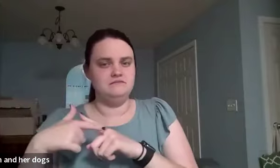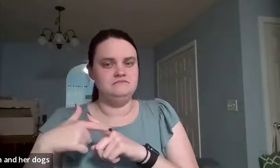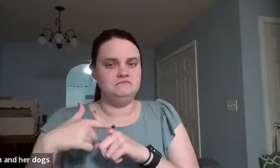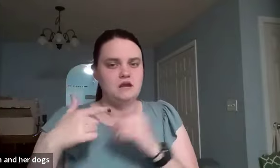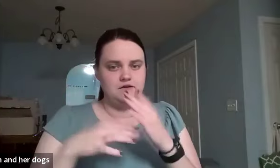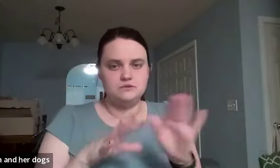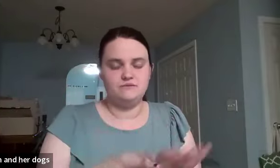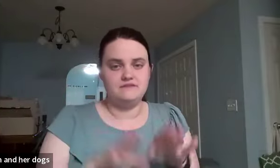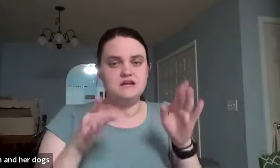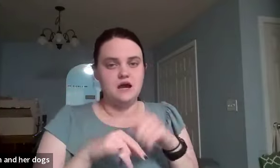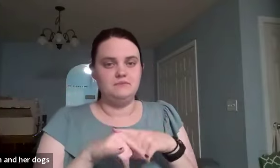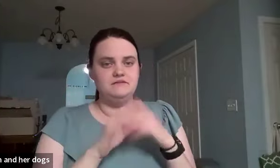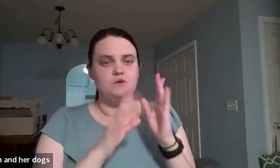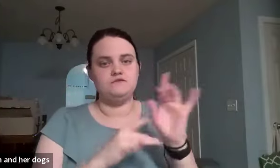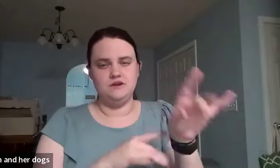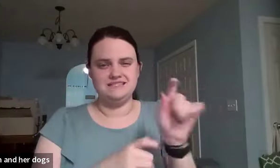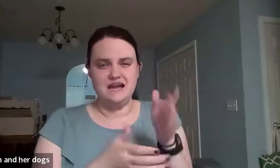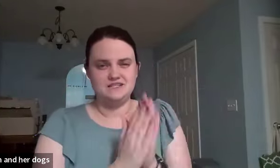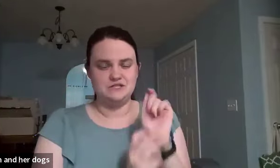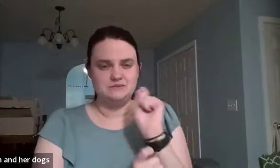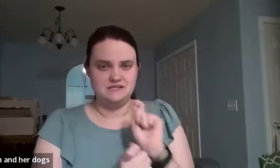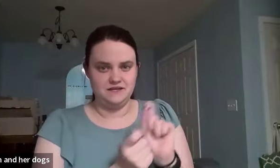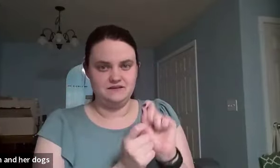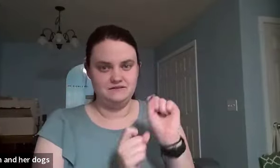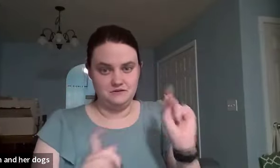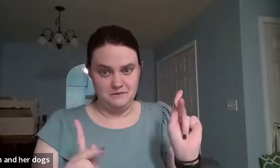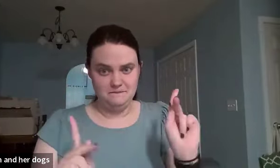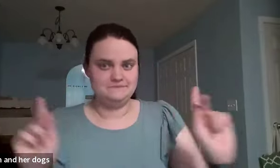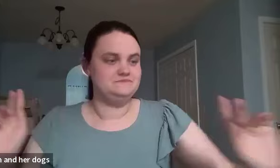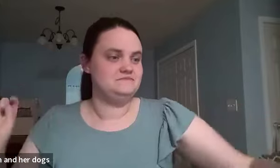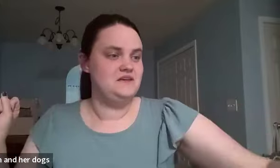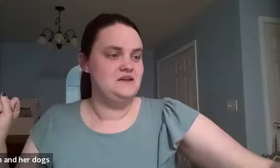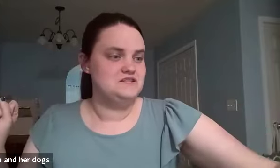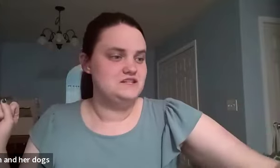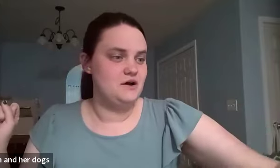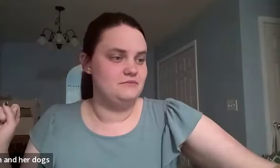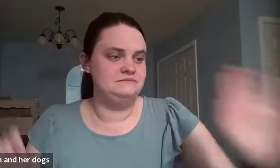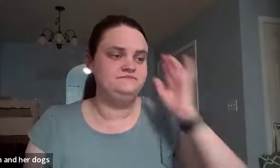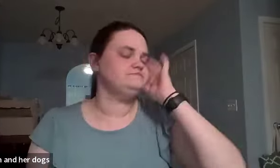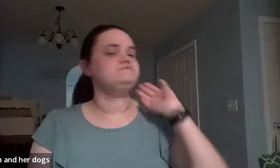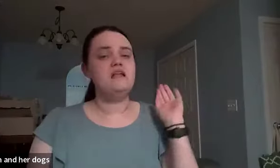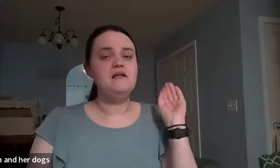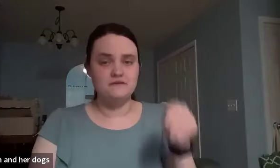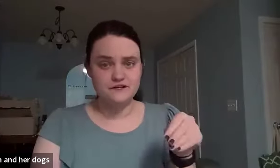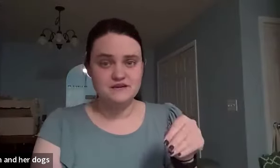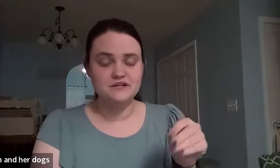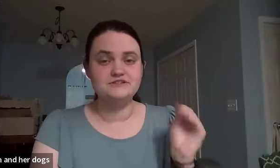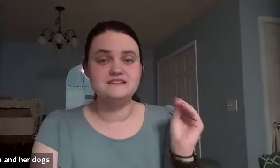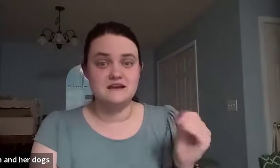then afterwards, if we have time, leave it open for you guys to ask for specific. Okay. So the first sign we're gonna do is the sign